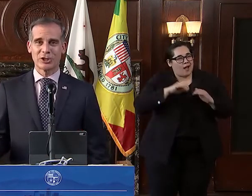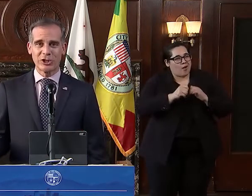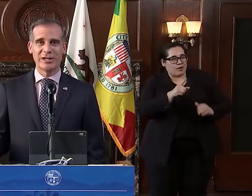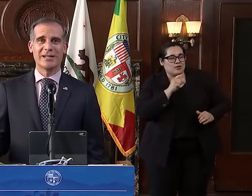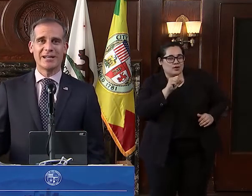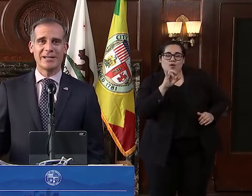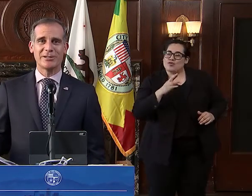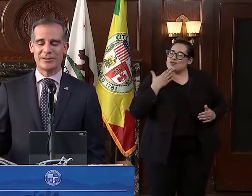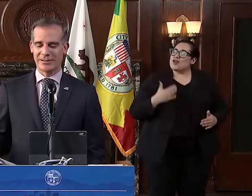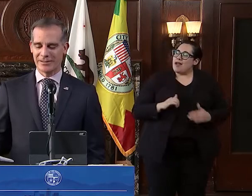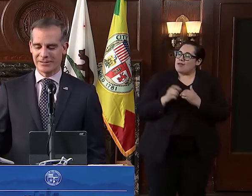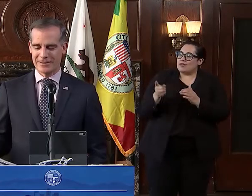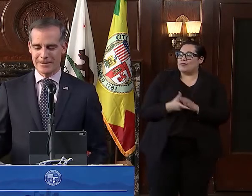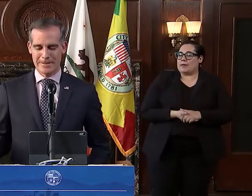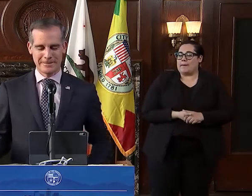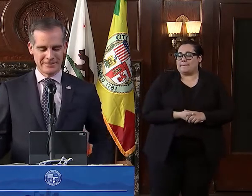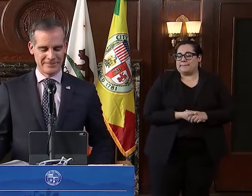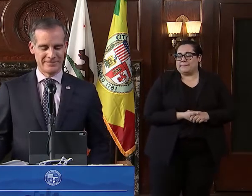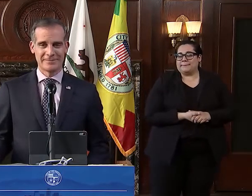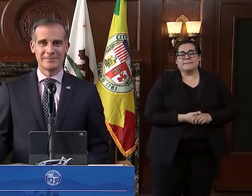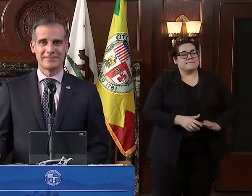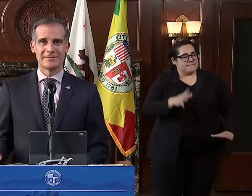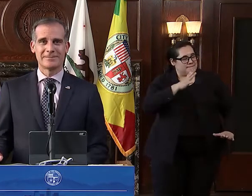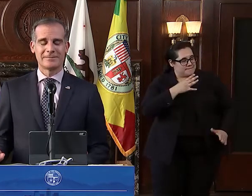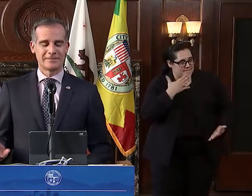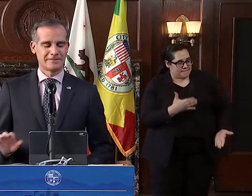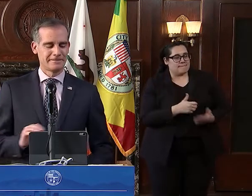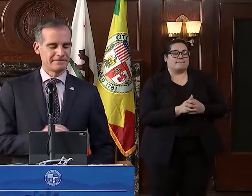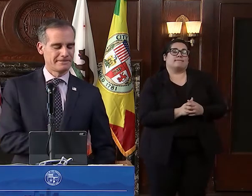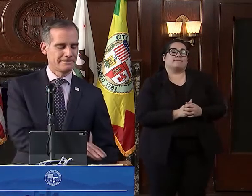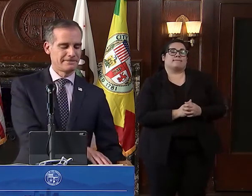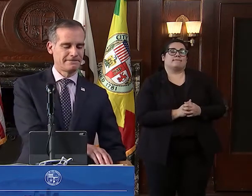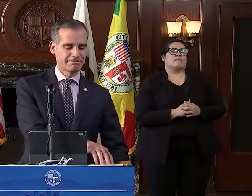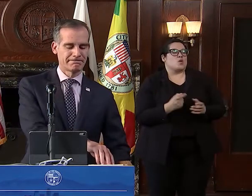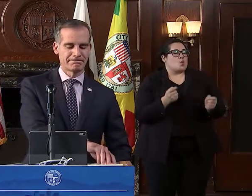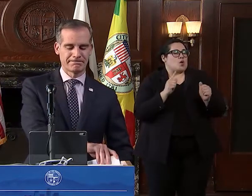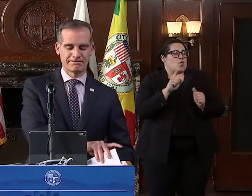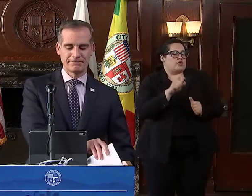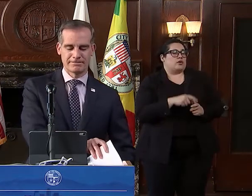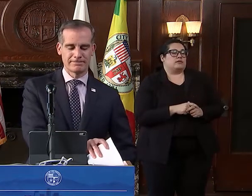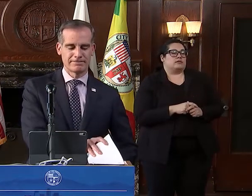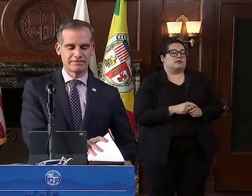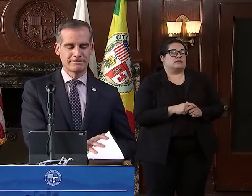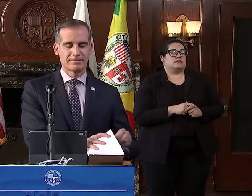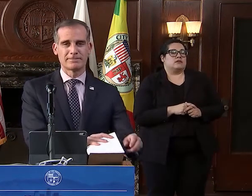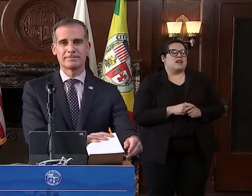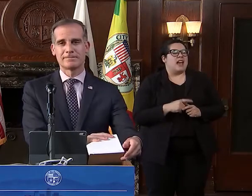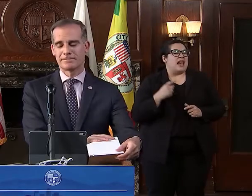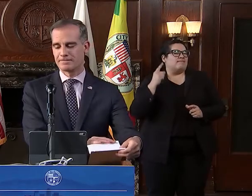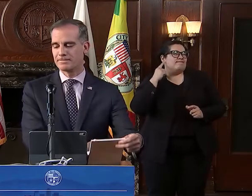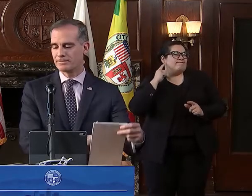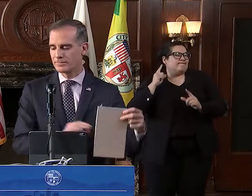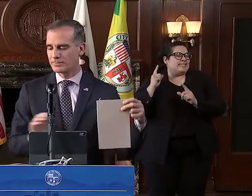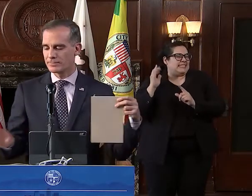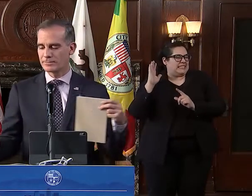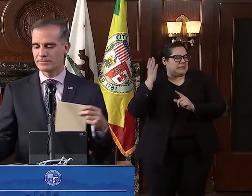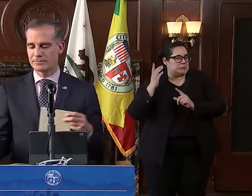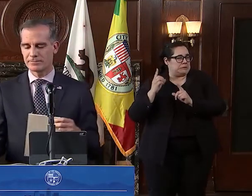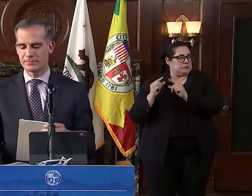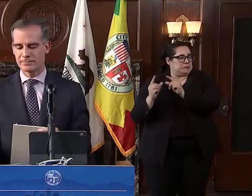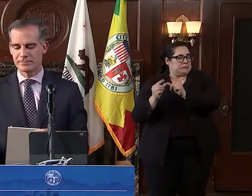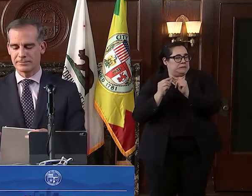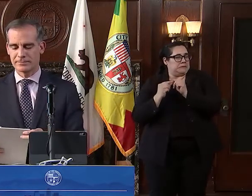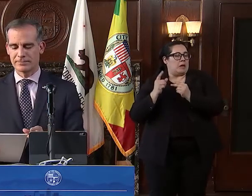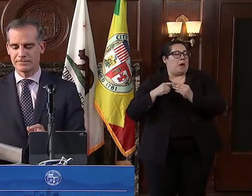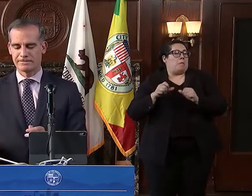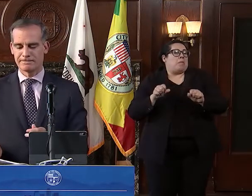sir? Good. How you doing? Fine, thank you. Quick question. There's rumblings that have been going on for several days now about the